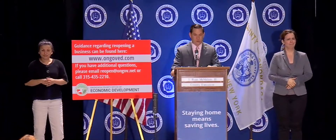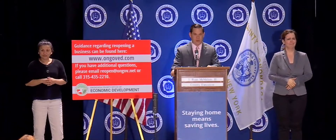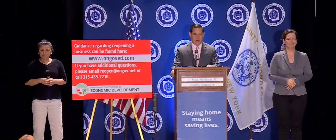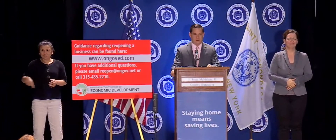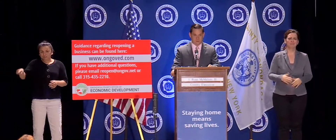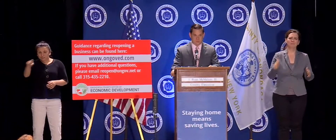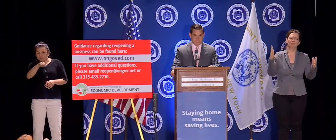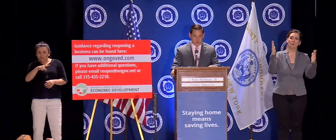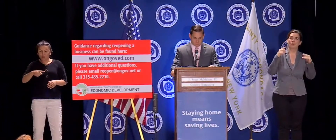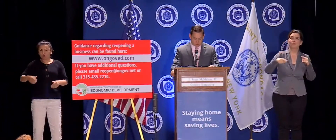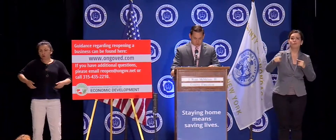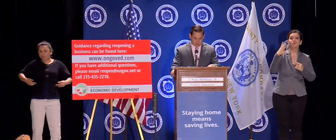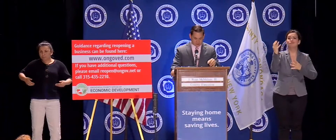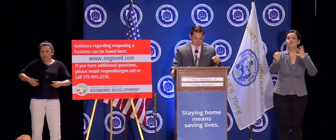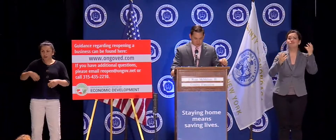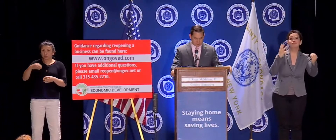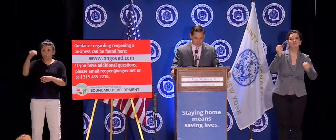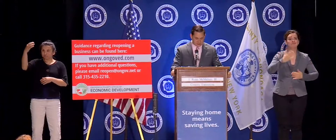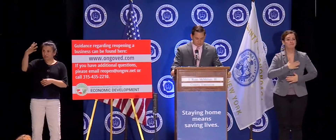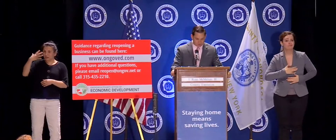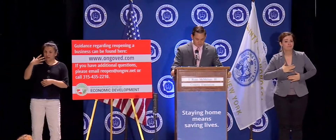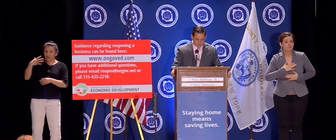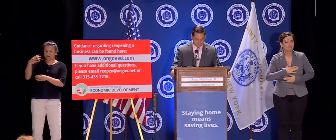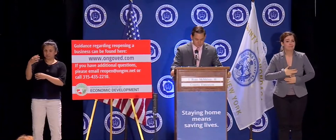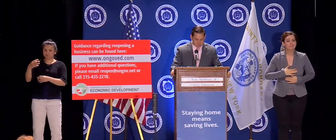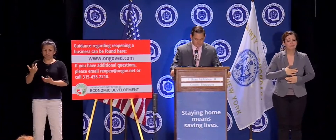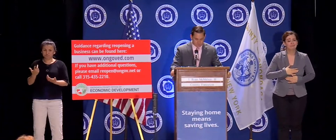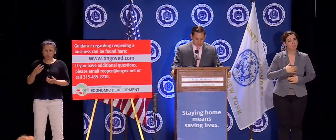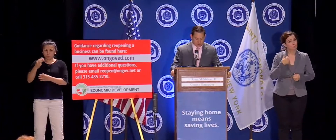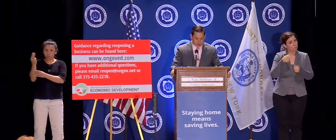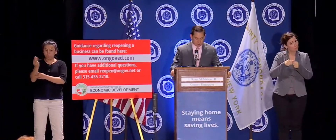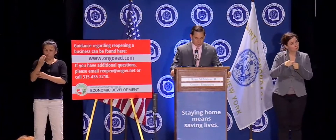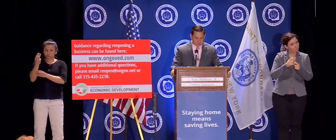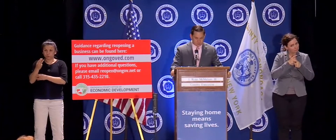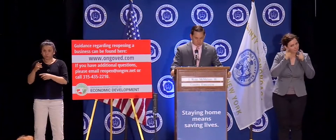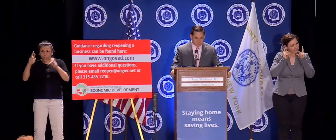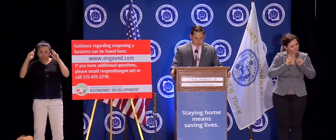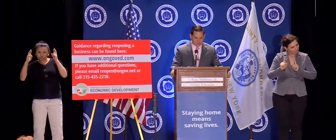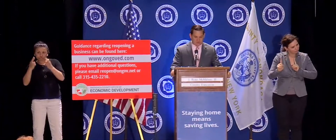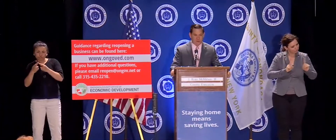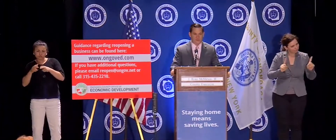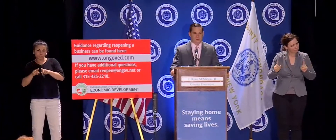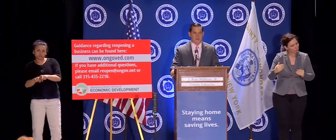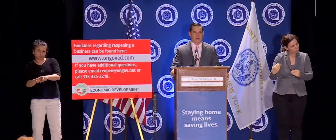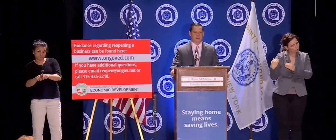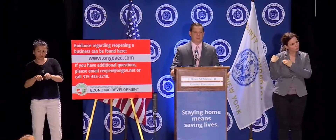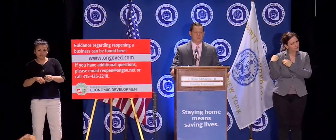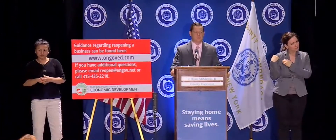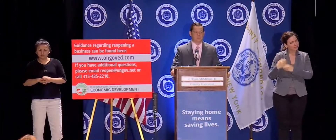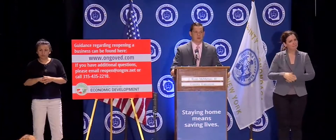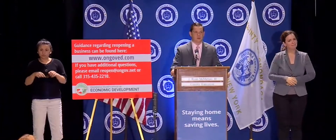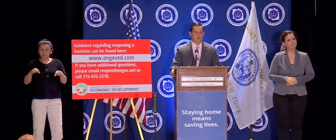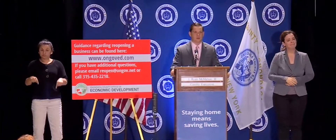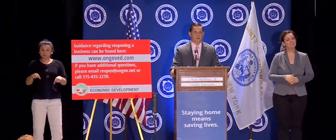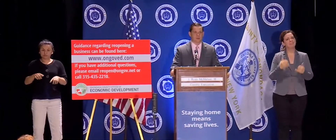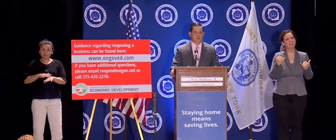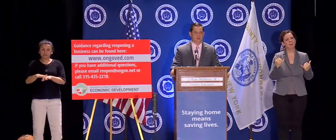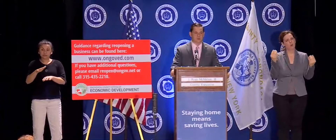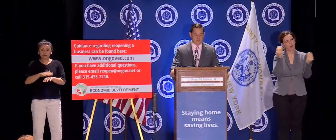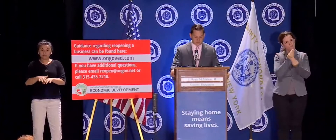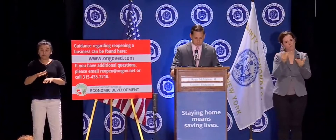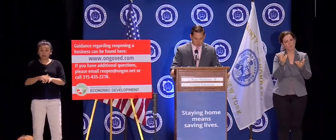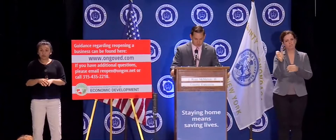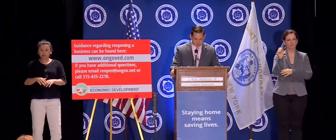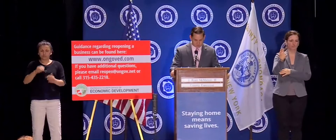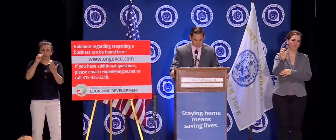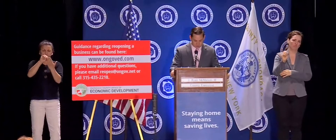of weather we have responsibly and safely. A lot of information today, so let's go over the information, then we'll